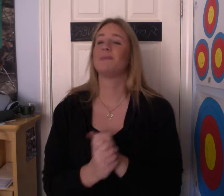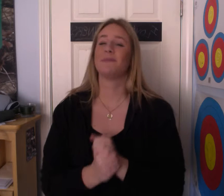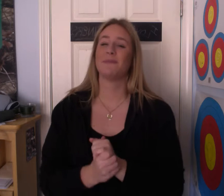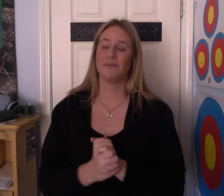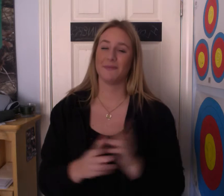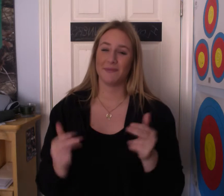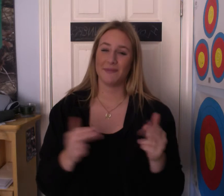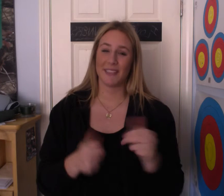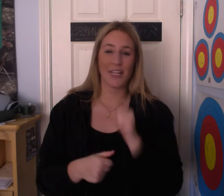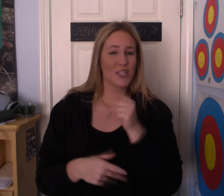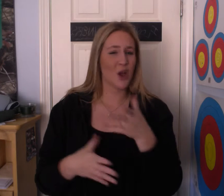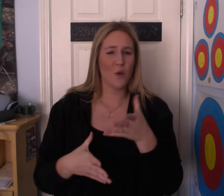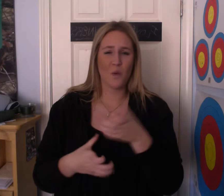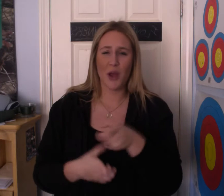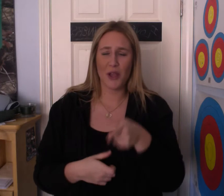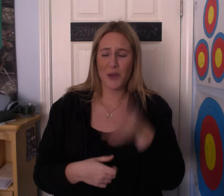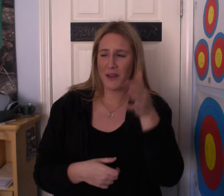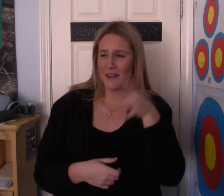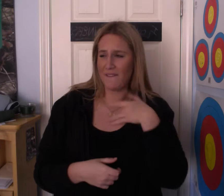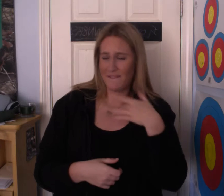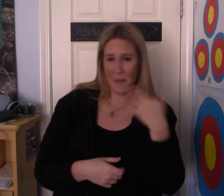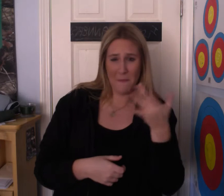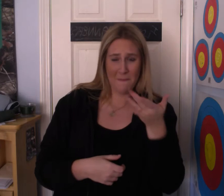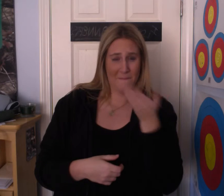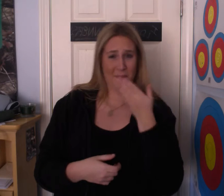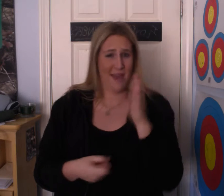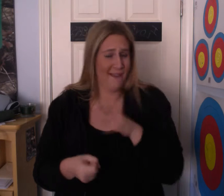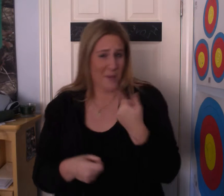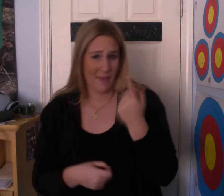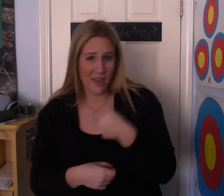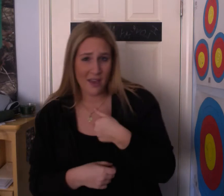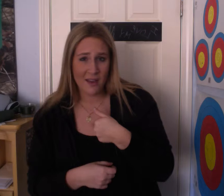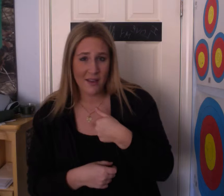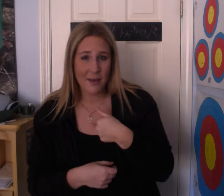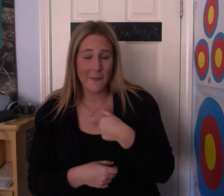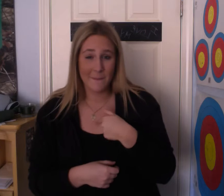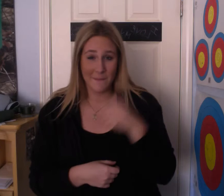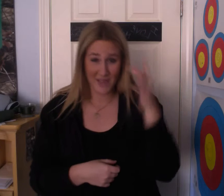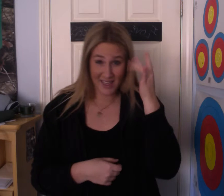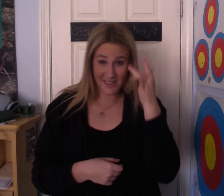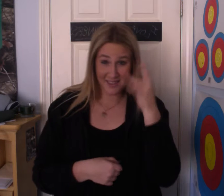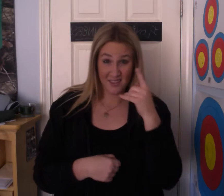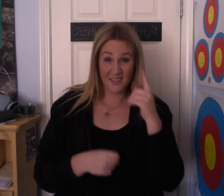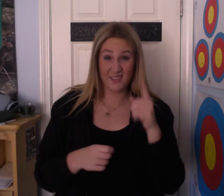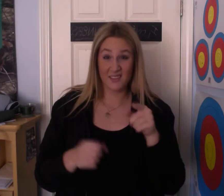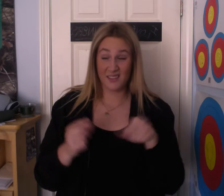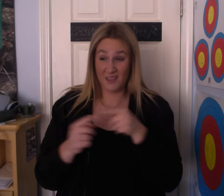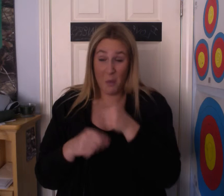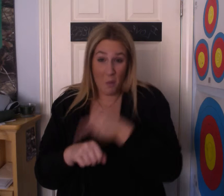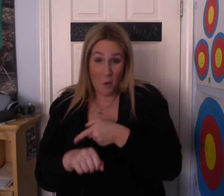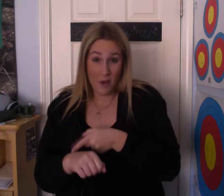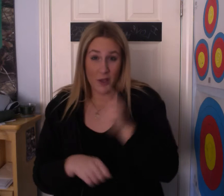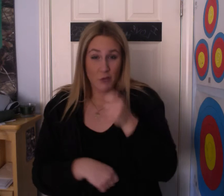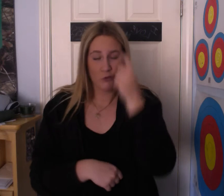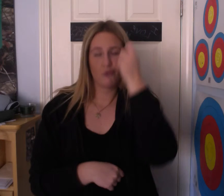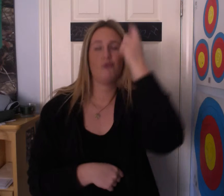And I don't want anyone in this room to feel bad for me, because at some point in your life, you have dreamt of being